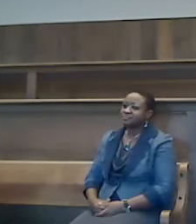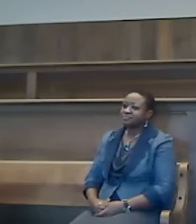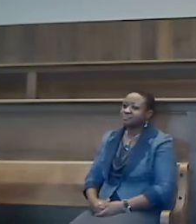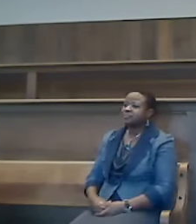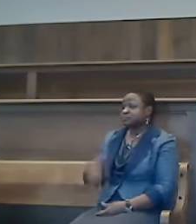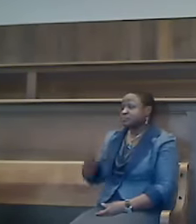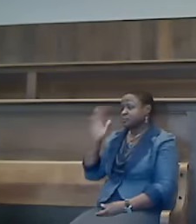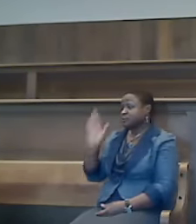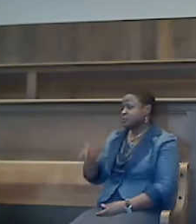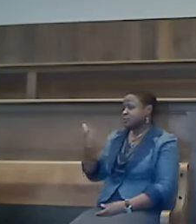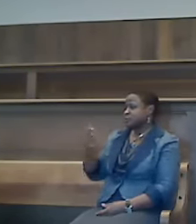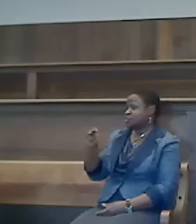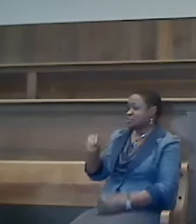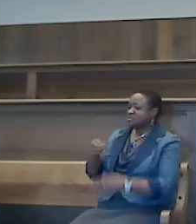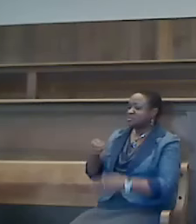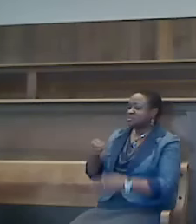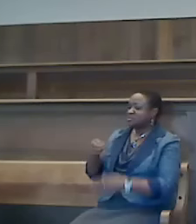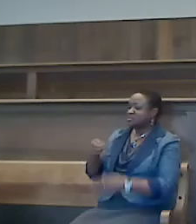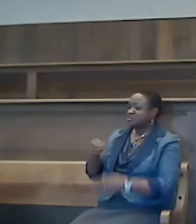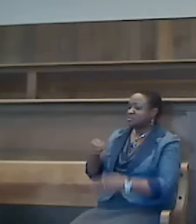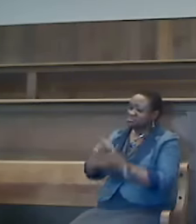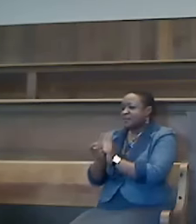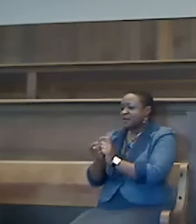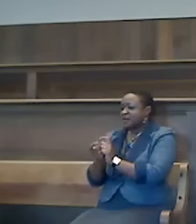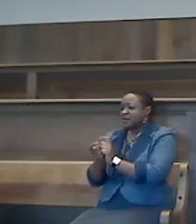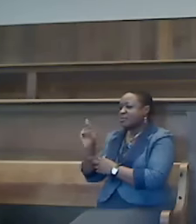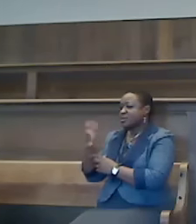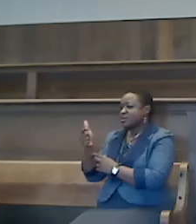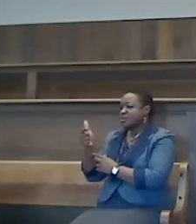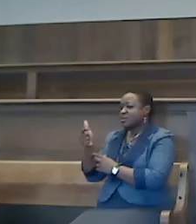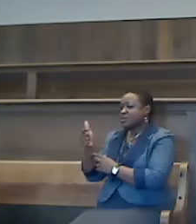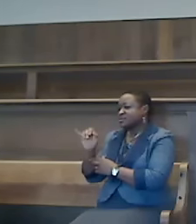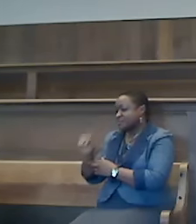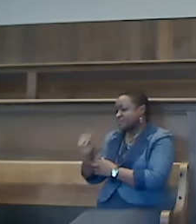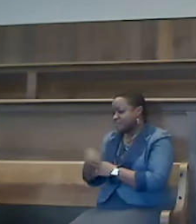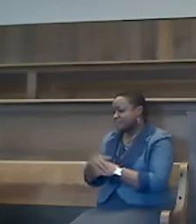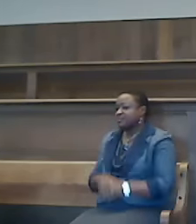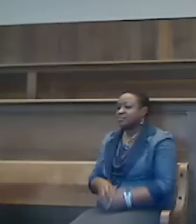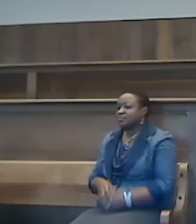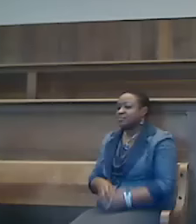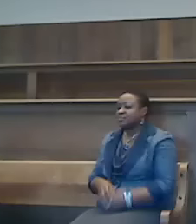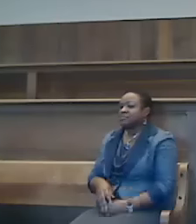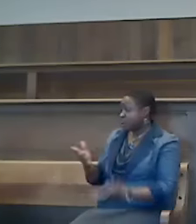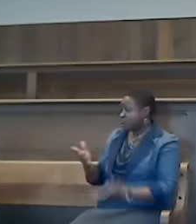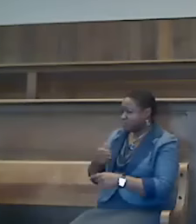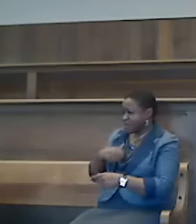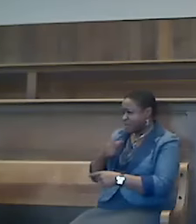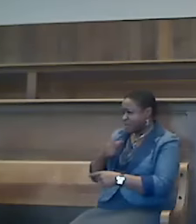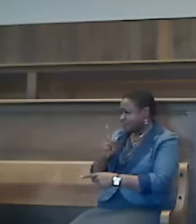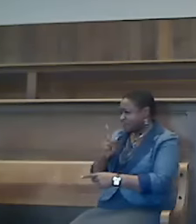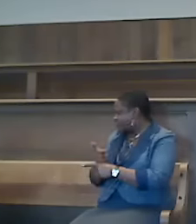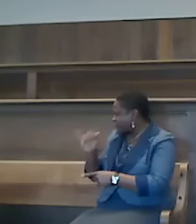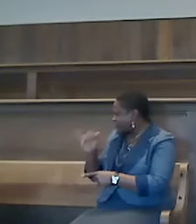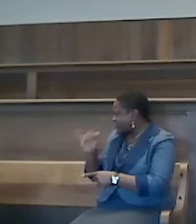GMO, of course, as you know, stands for Genetically Modified Organism. And you can correct me if I'm wrong, Jeffrey, but